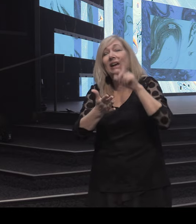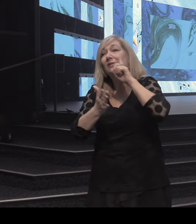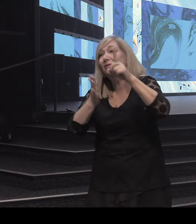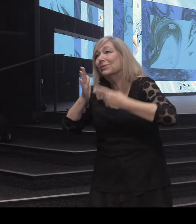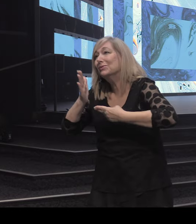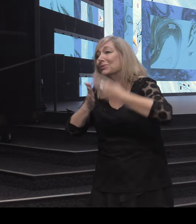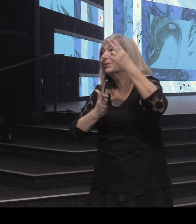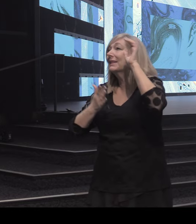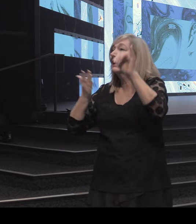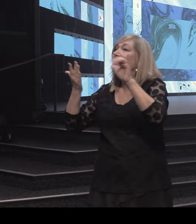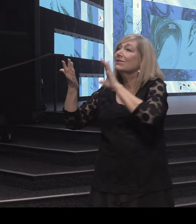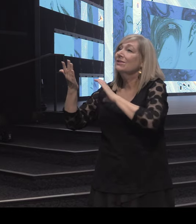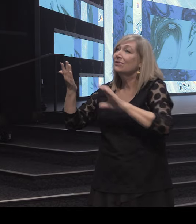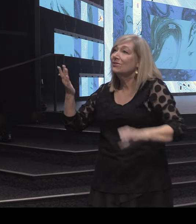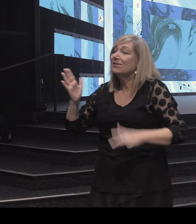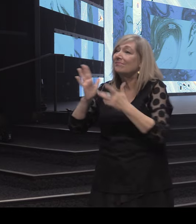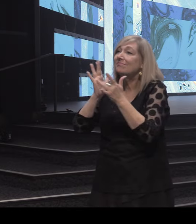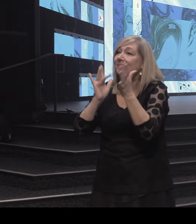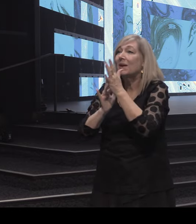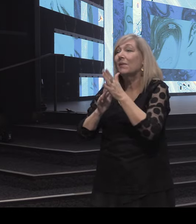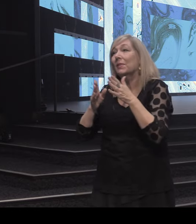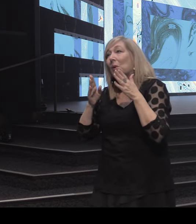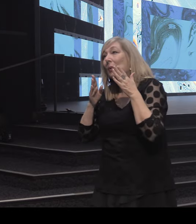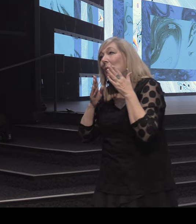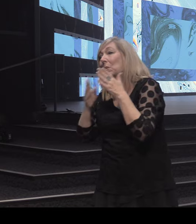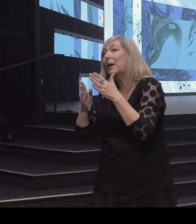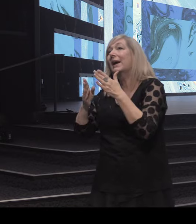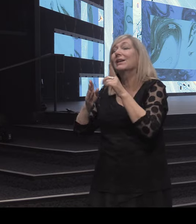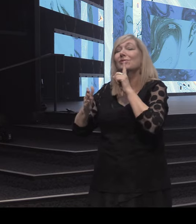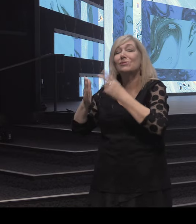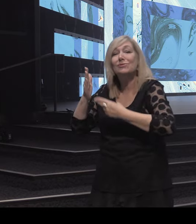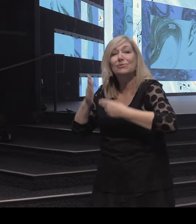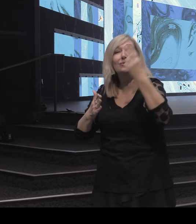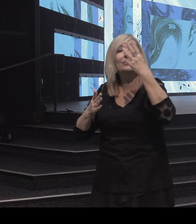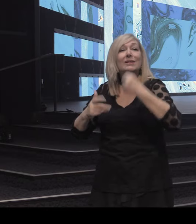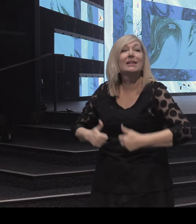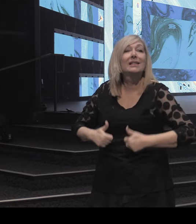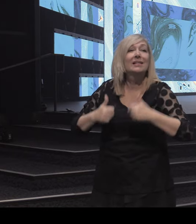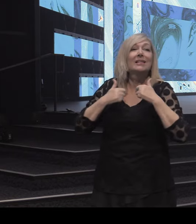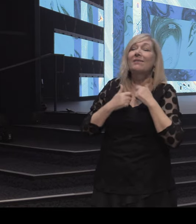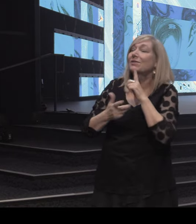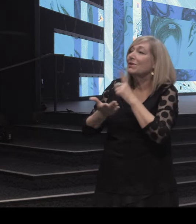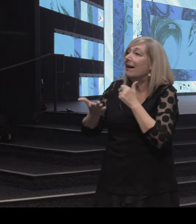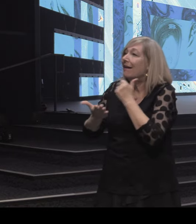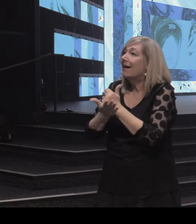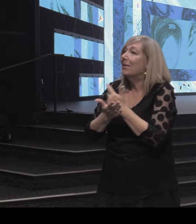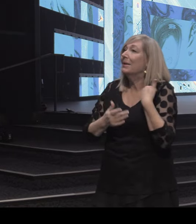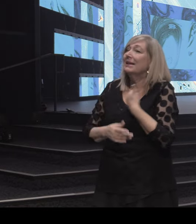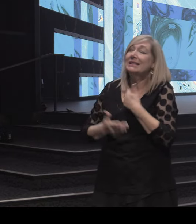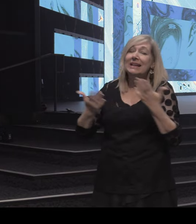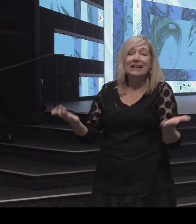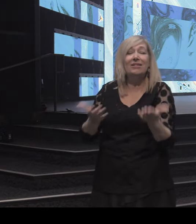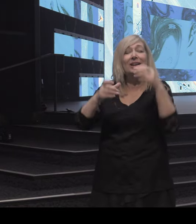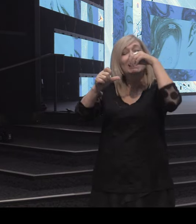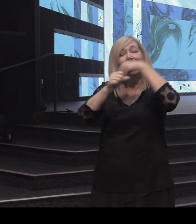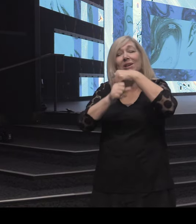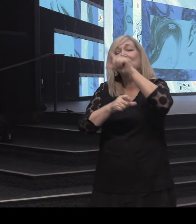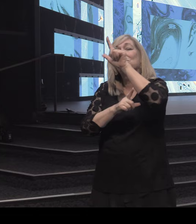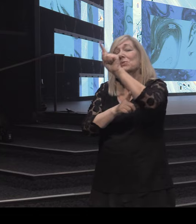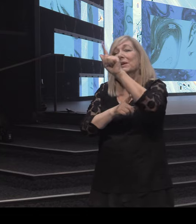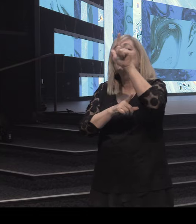is Jesus Christ, the way, the truth, and the life. So help us, God, in 2024. This